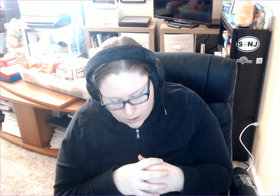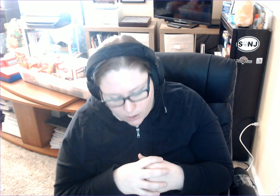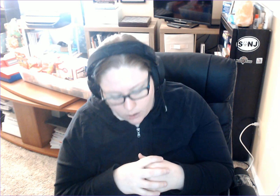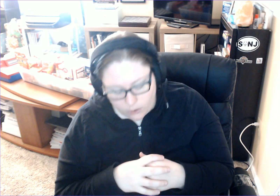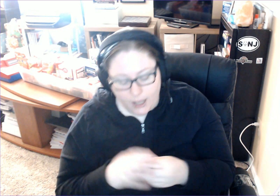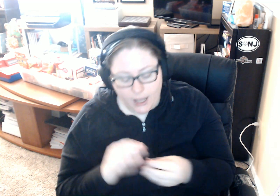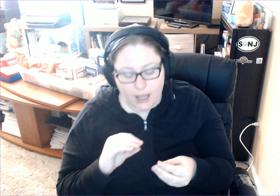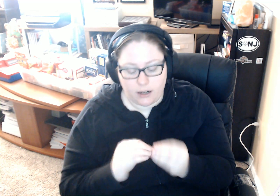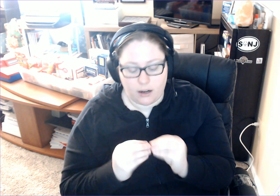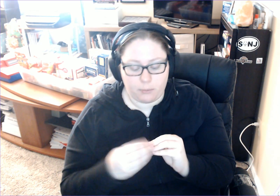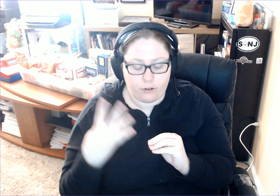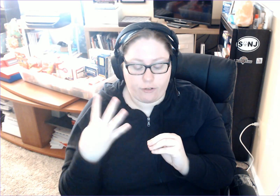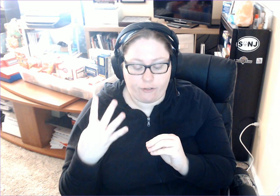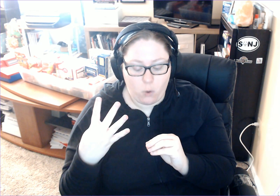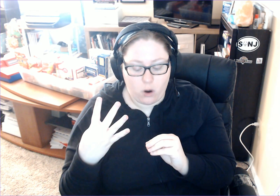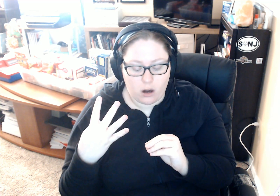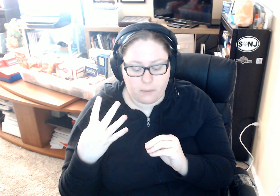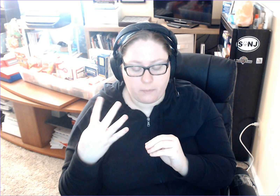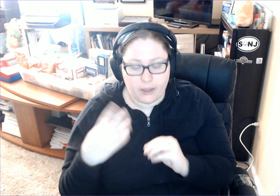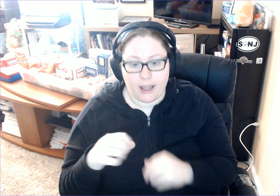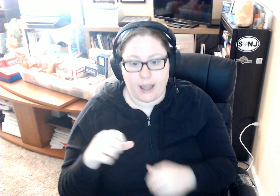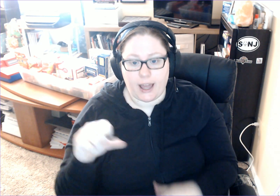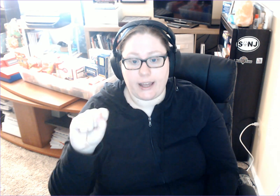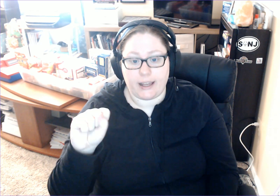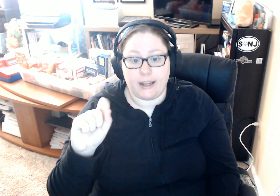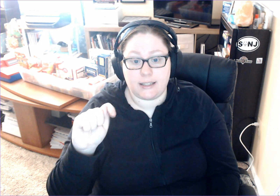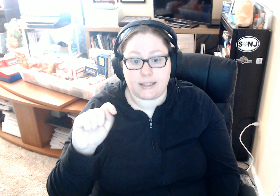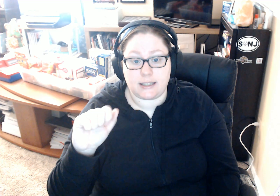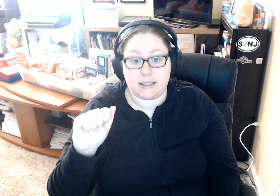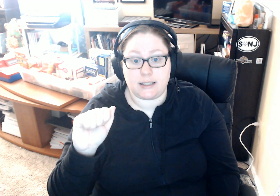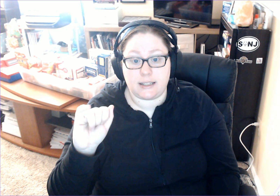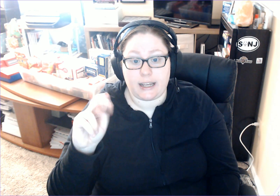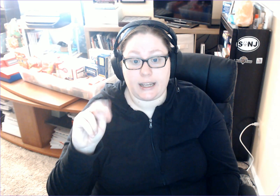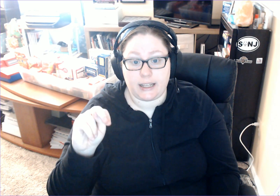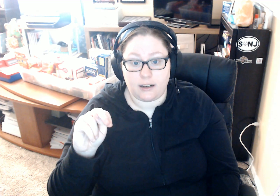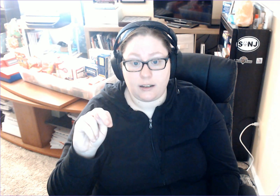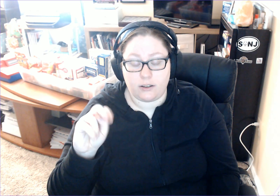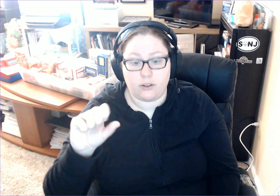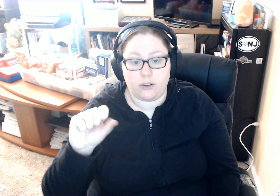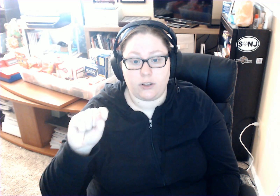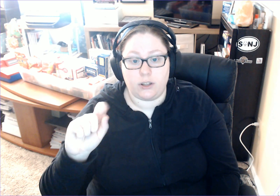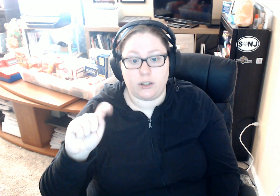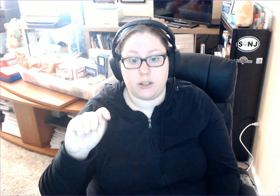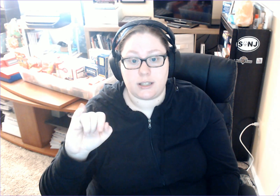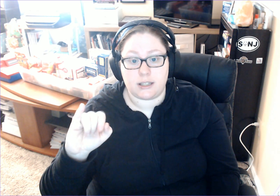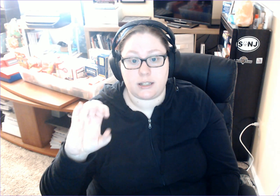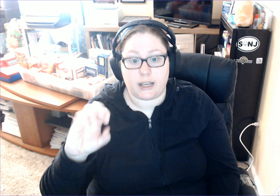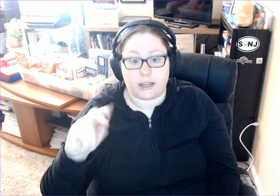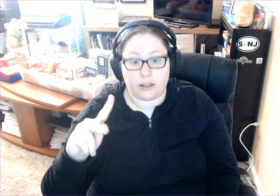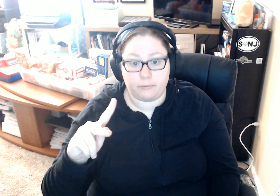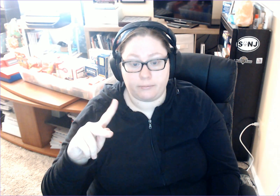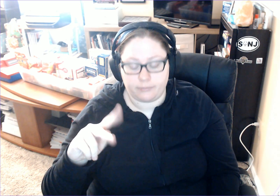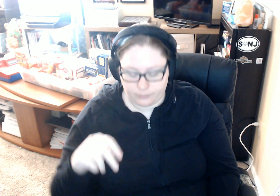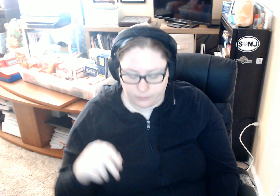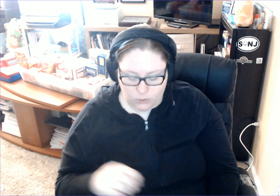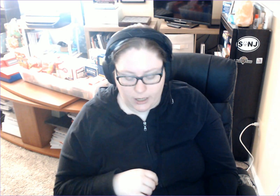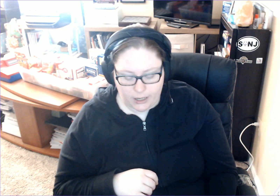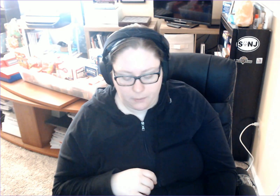Okay, and number 4, a stain stick. Okay,